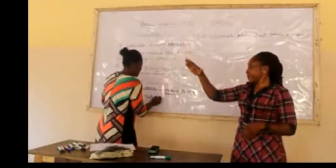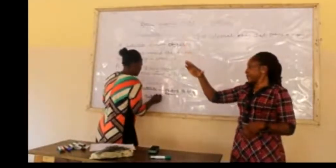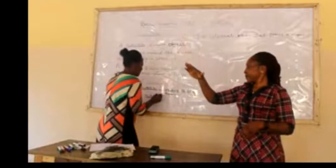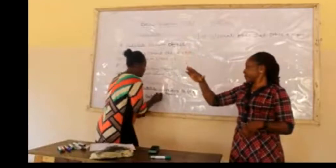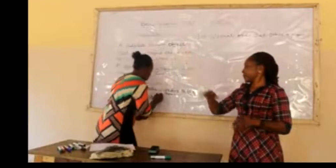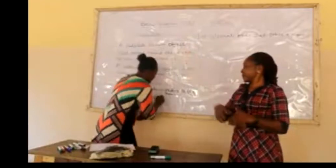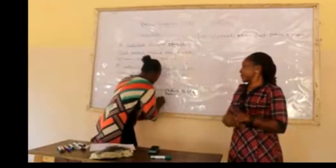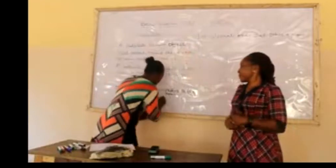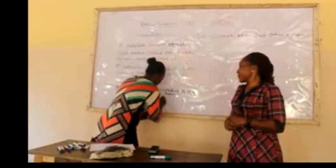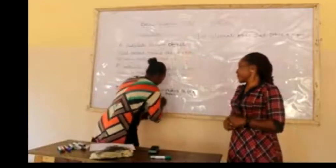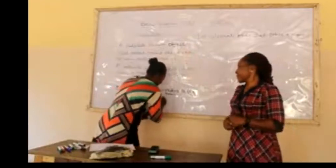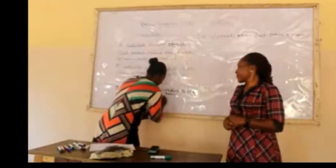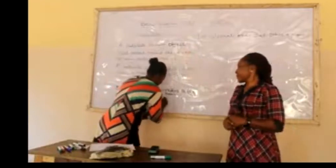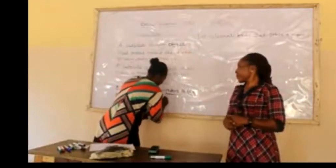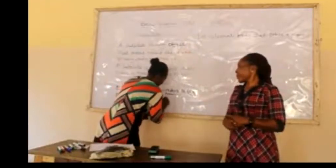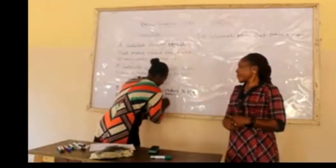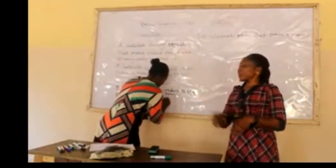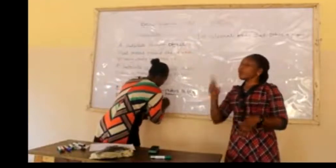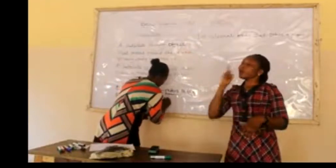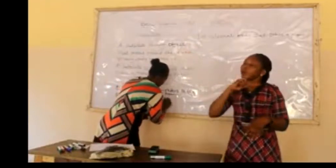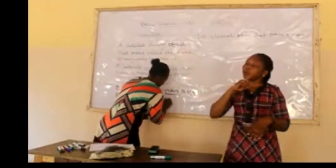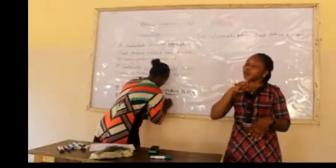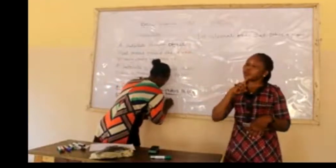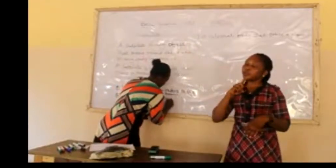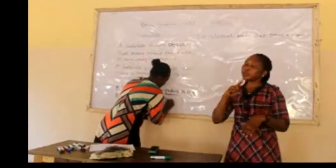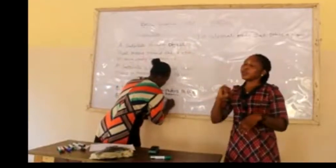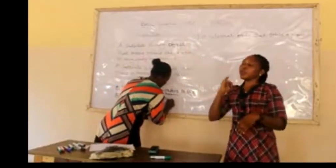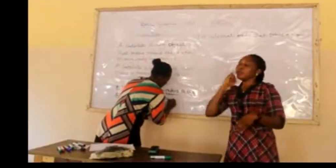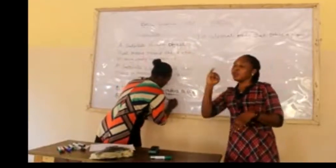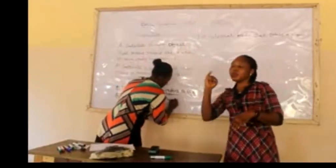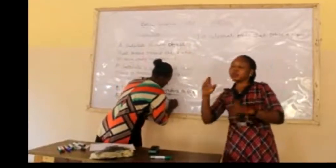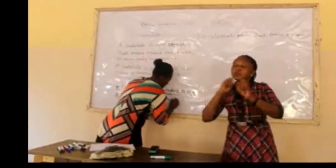we are talking about man-made